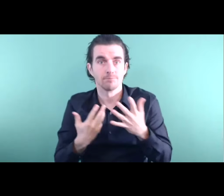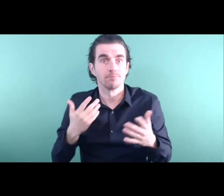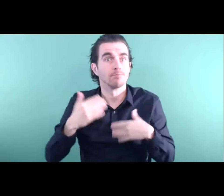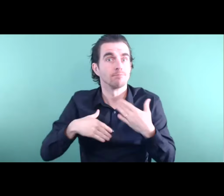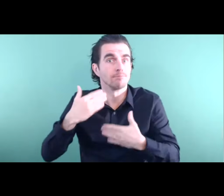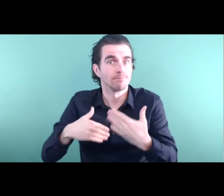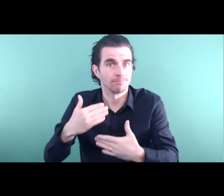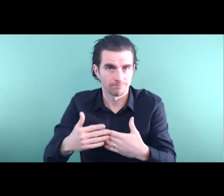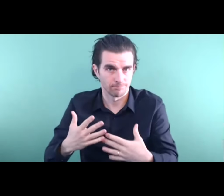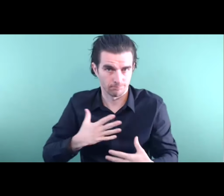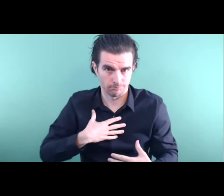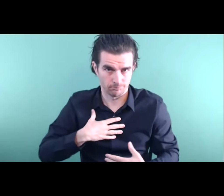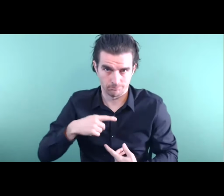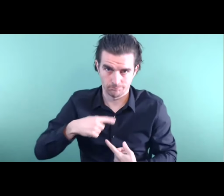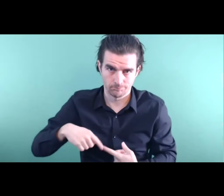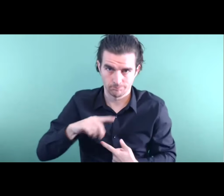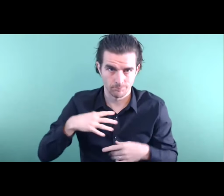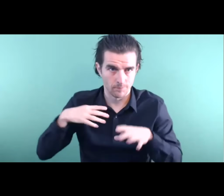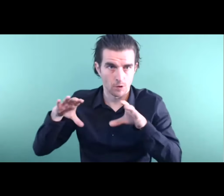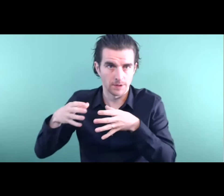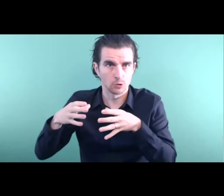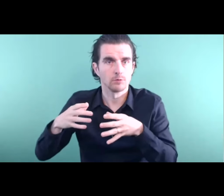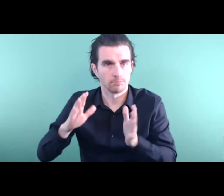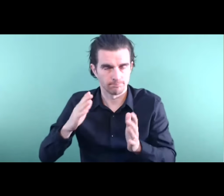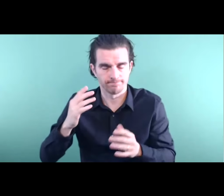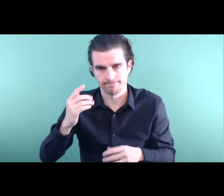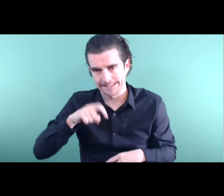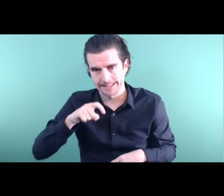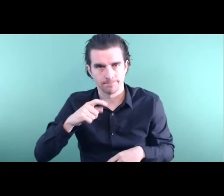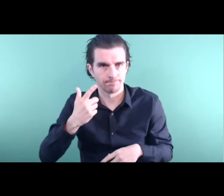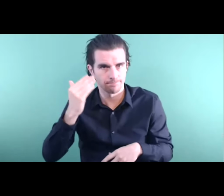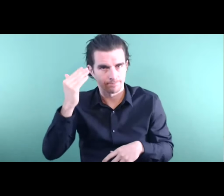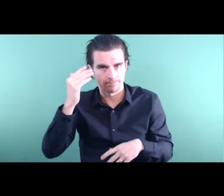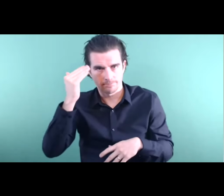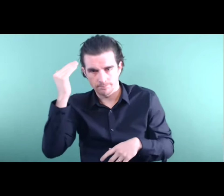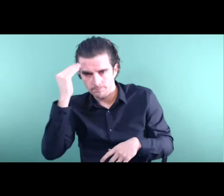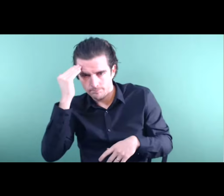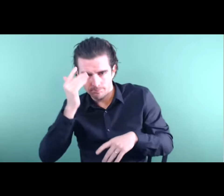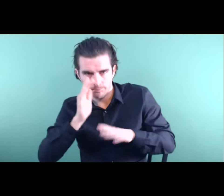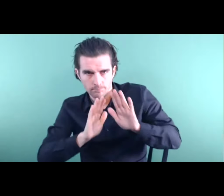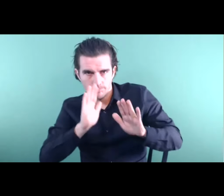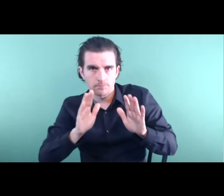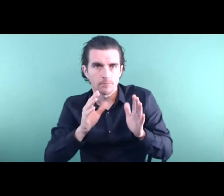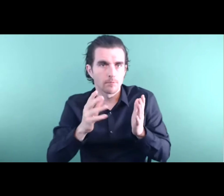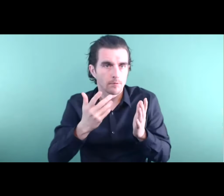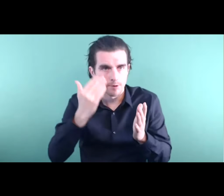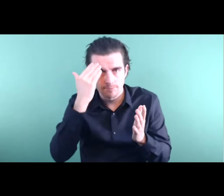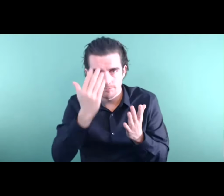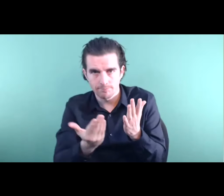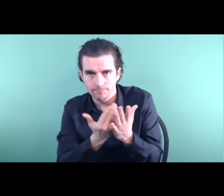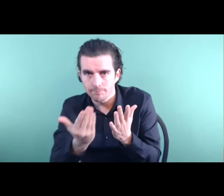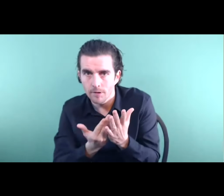in the report that have at the end eventually become Commission staff working documents. And those reports have been